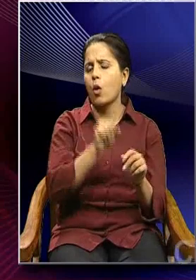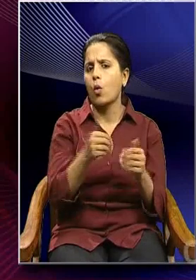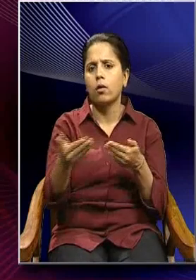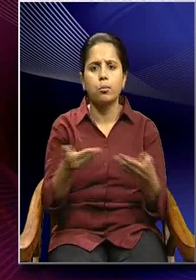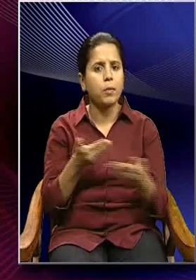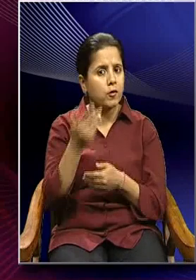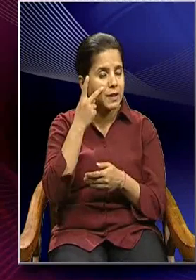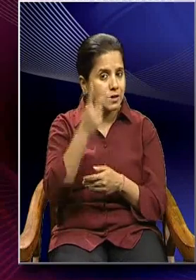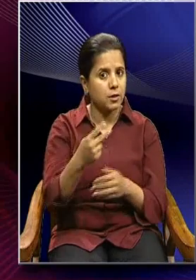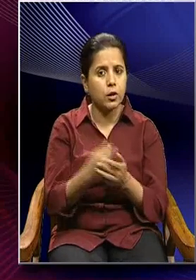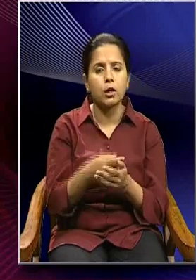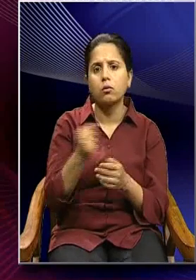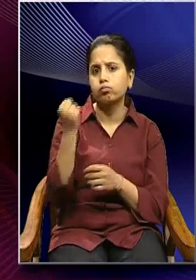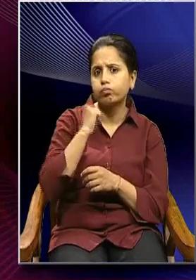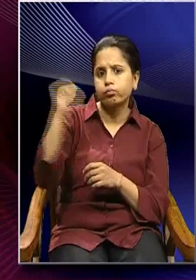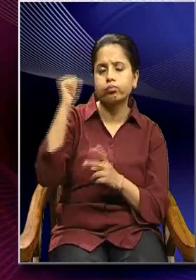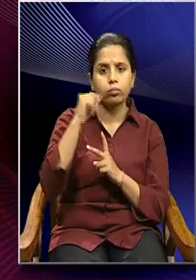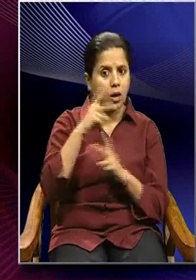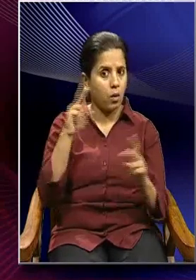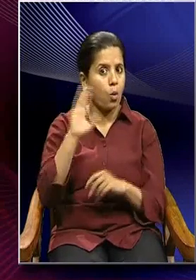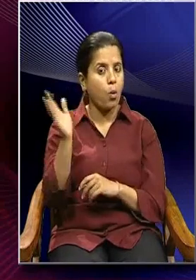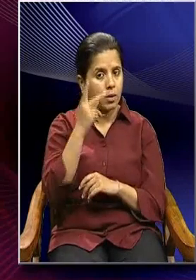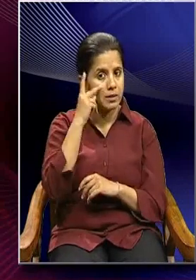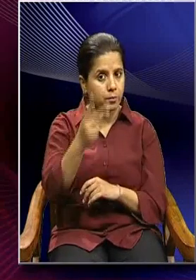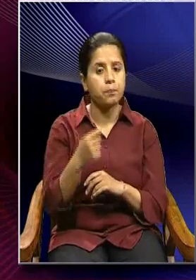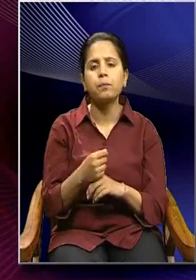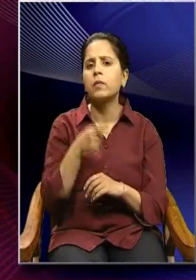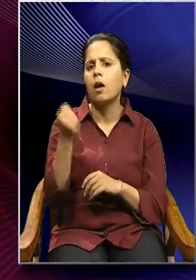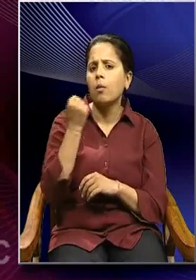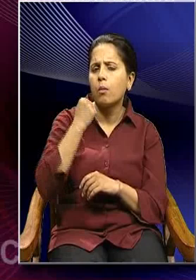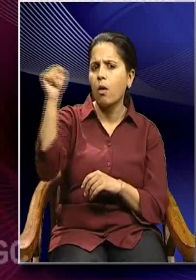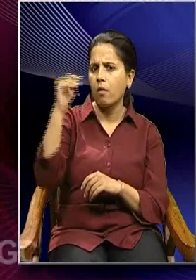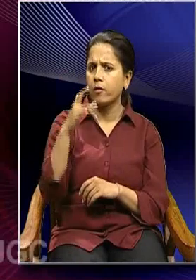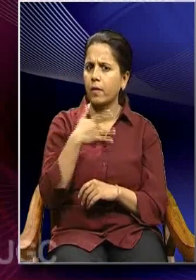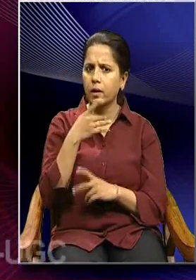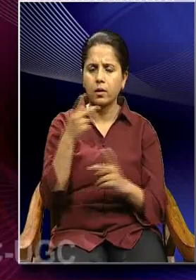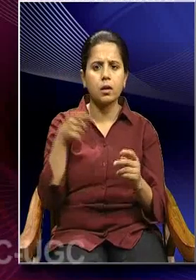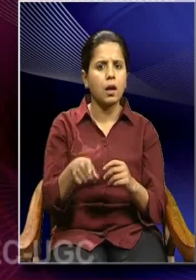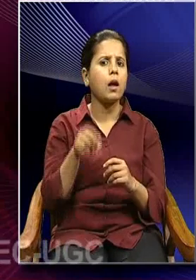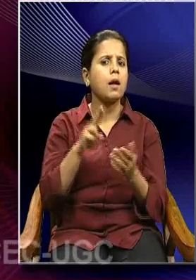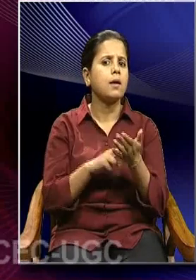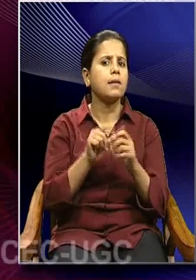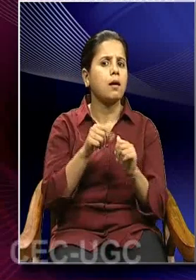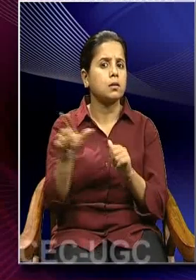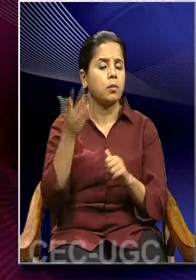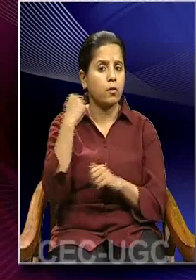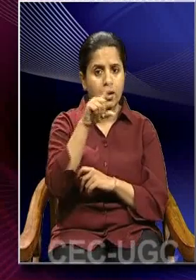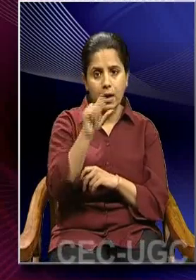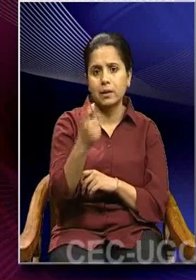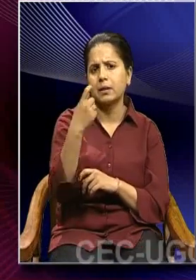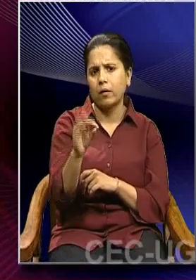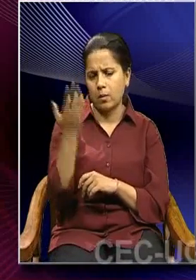with the movement of the kind of movement in the Naxalbari movement of the